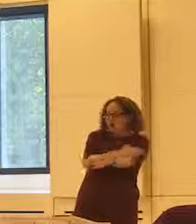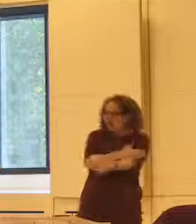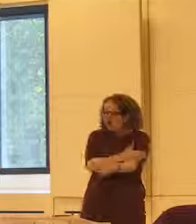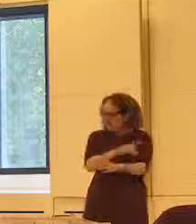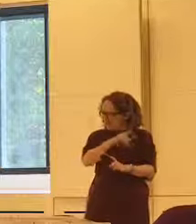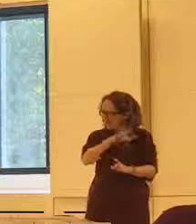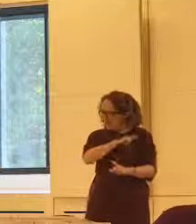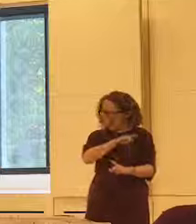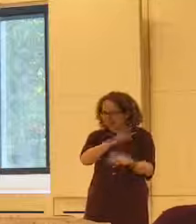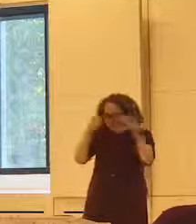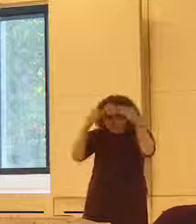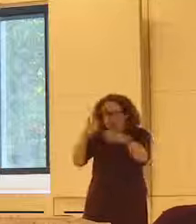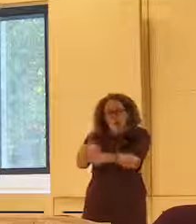years. Early on, I